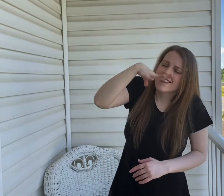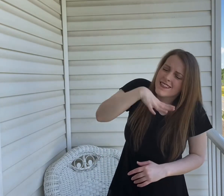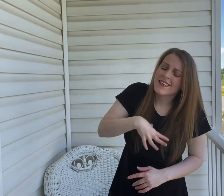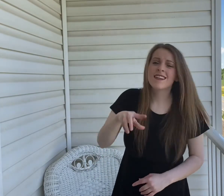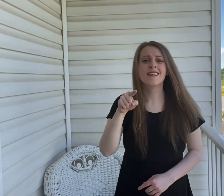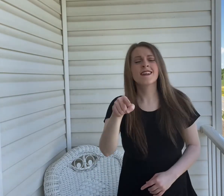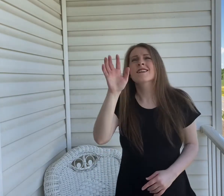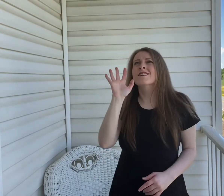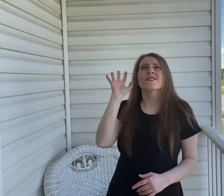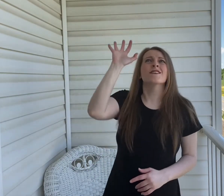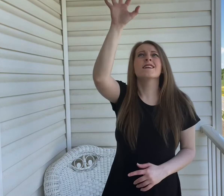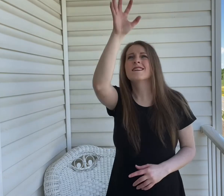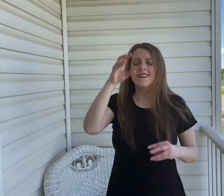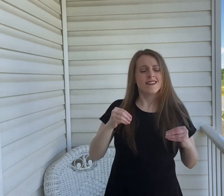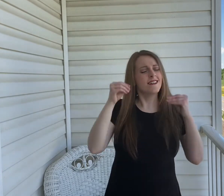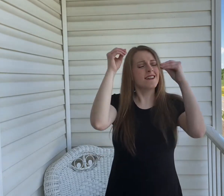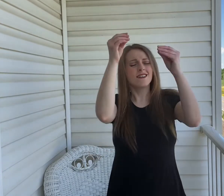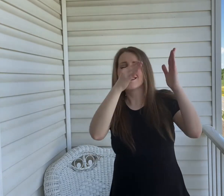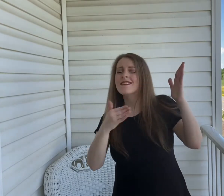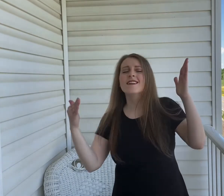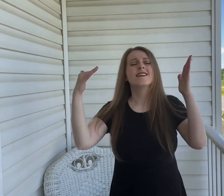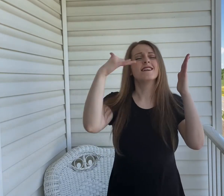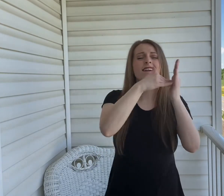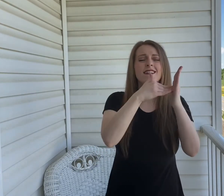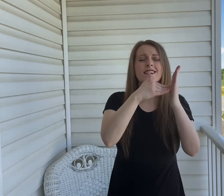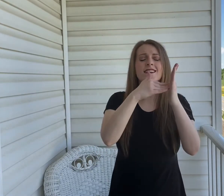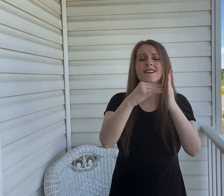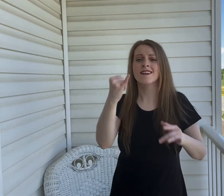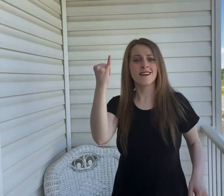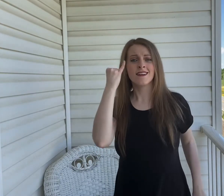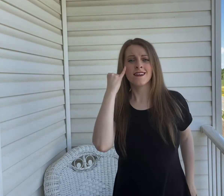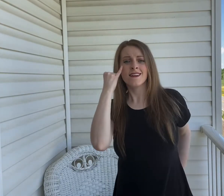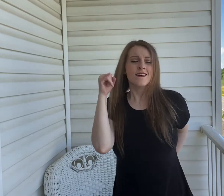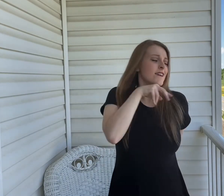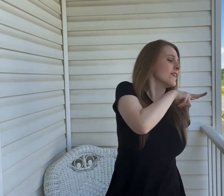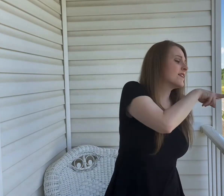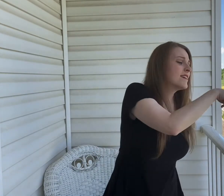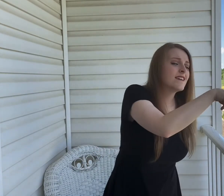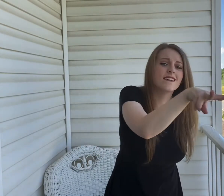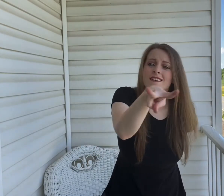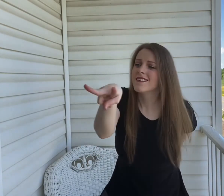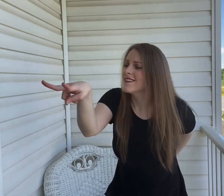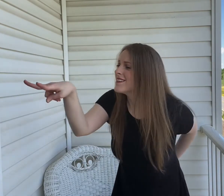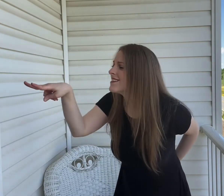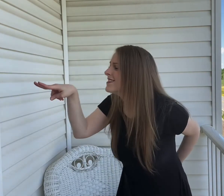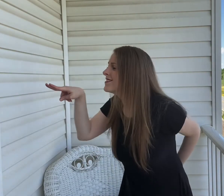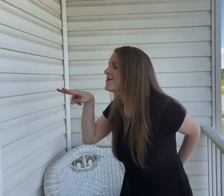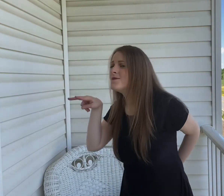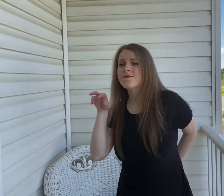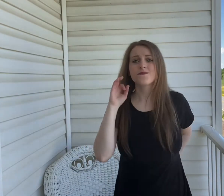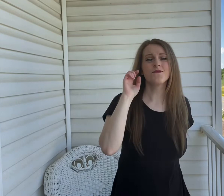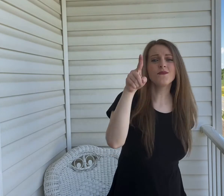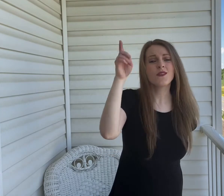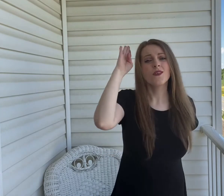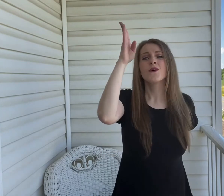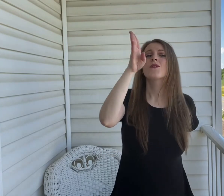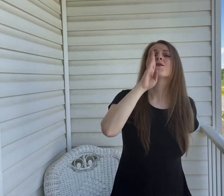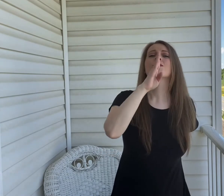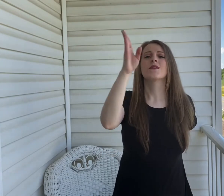streaming in, 'cause you'll reach up and you'll rise again. If you only look around, you